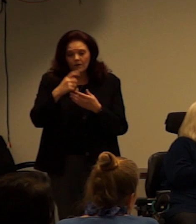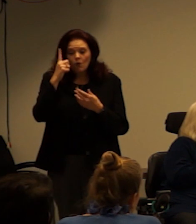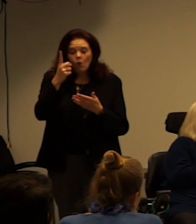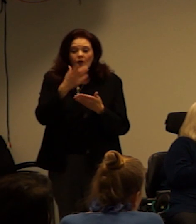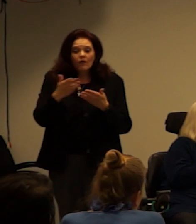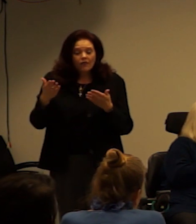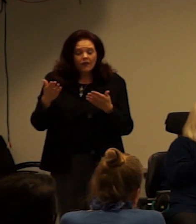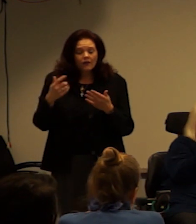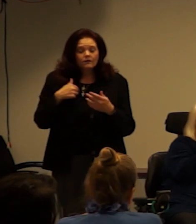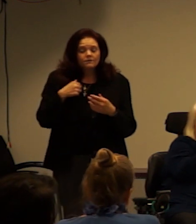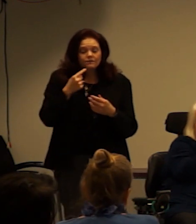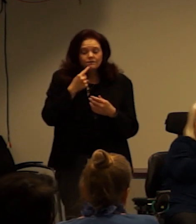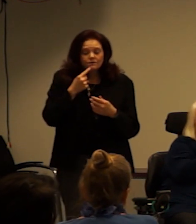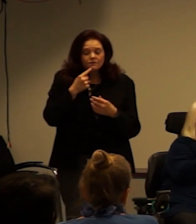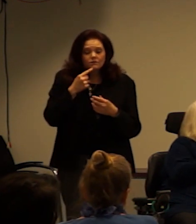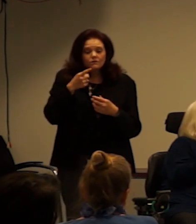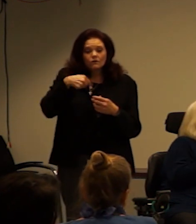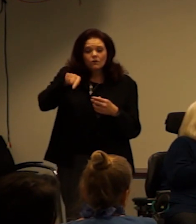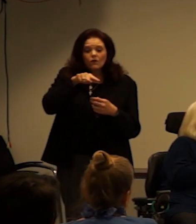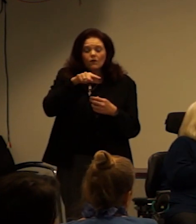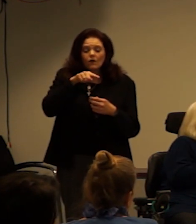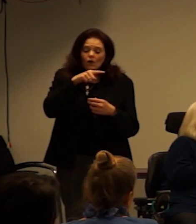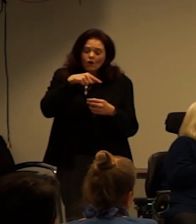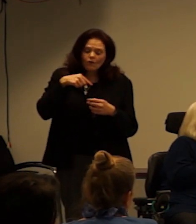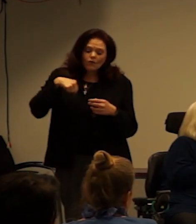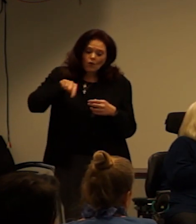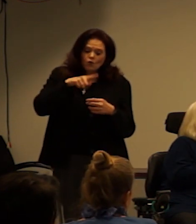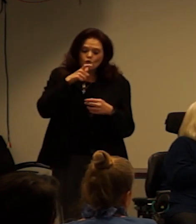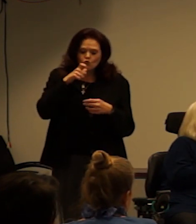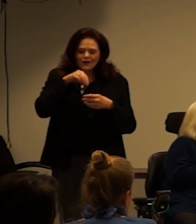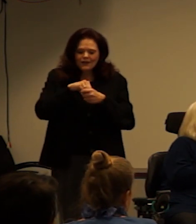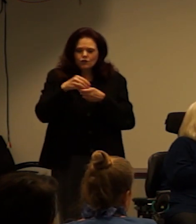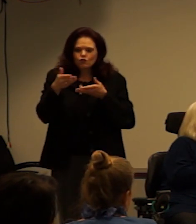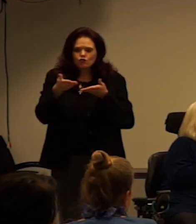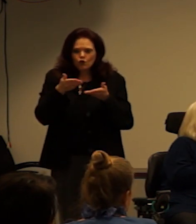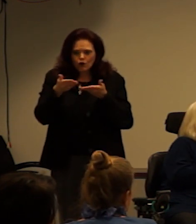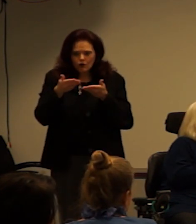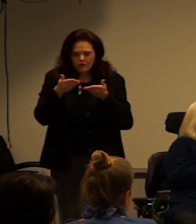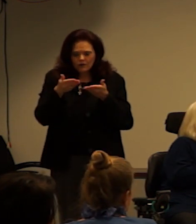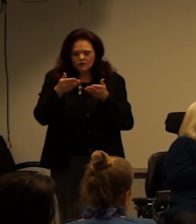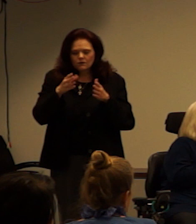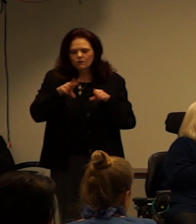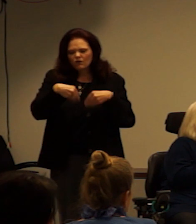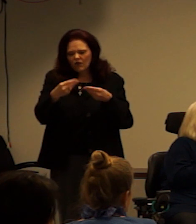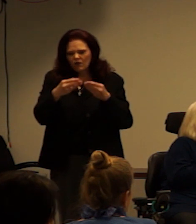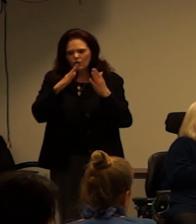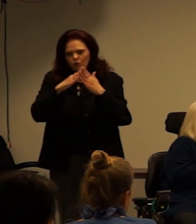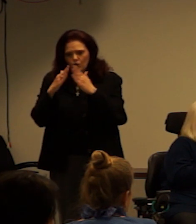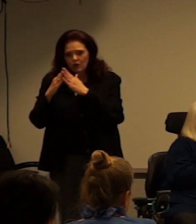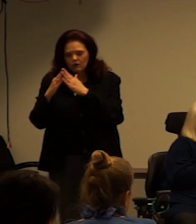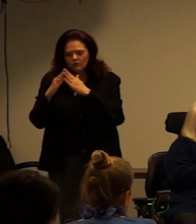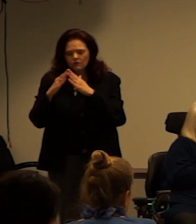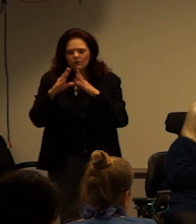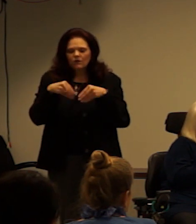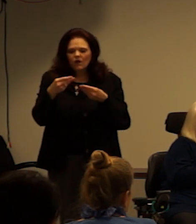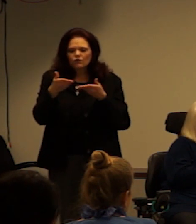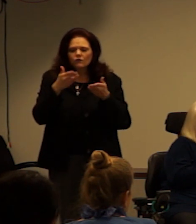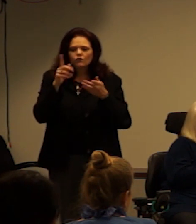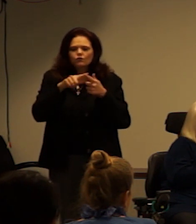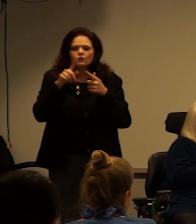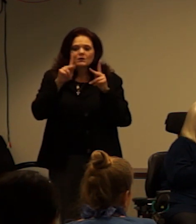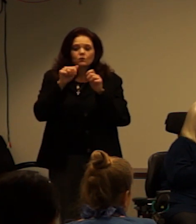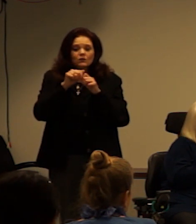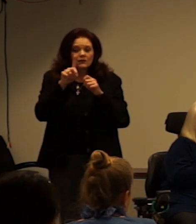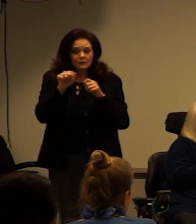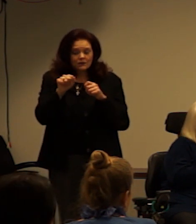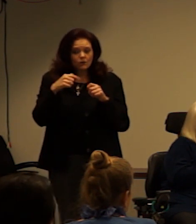say about that is that those of us who were in the service provision community, those of us who provided services to people with disabilities, we got real